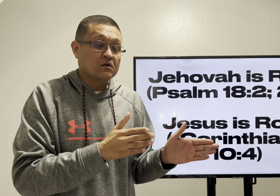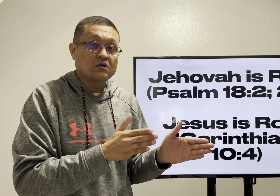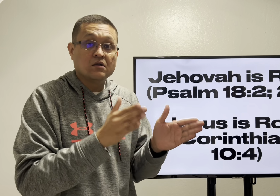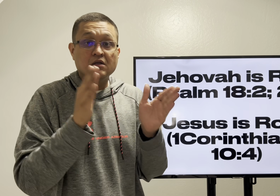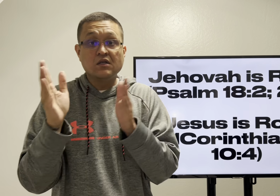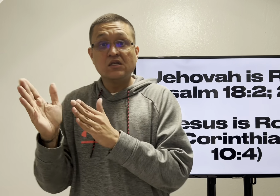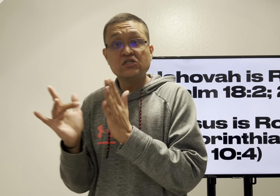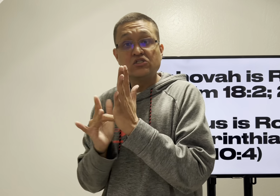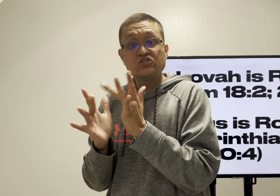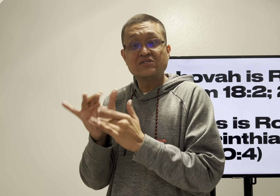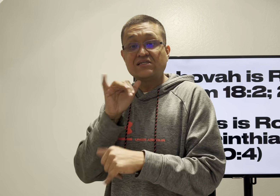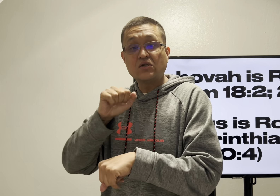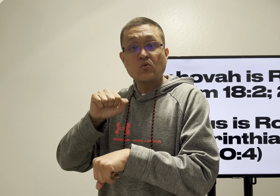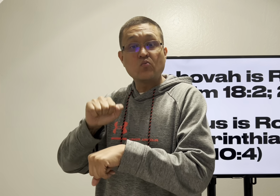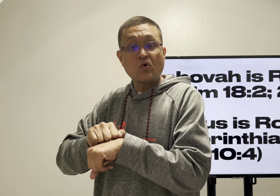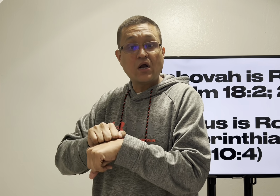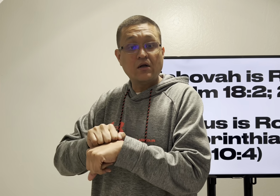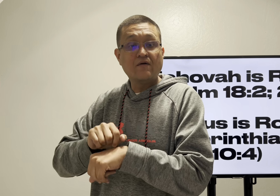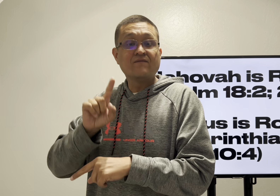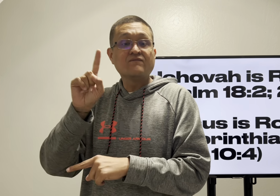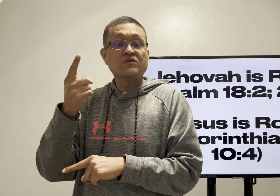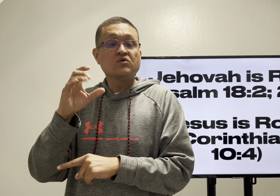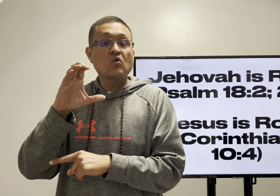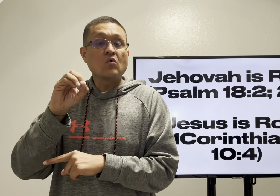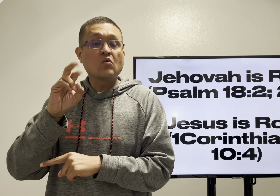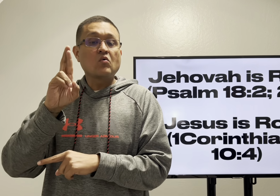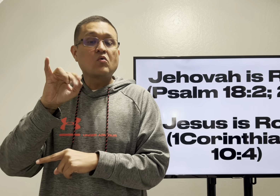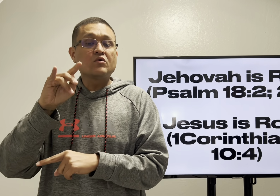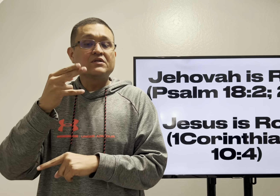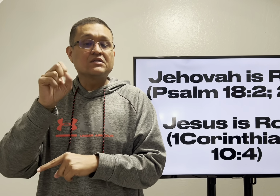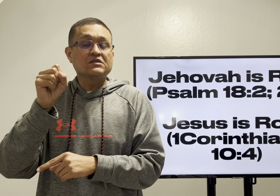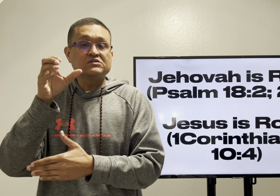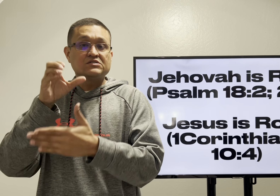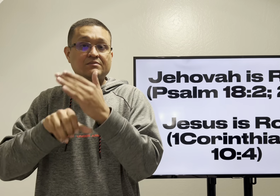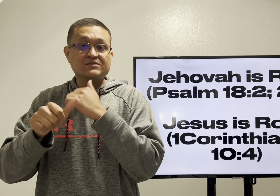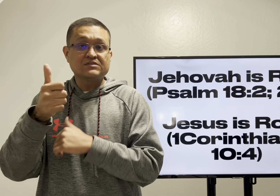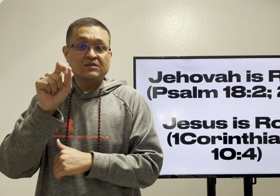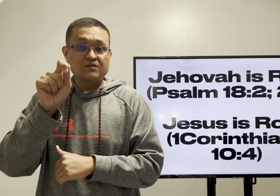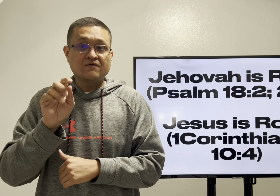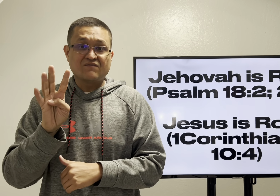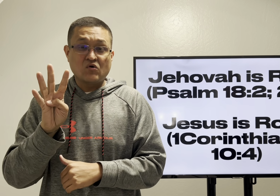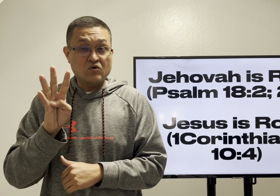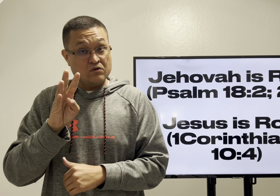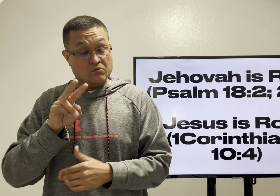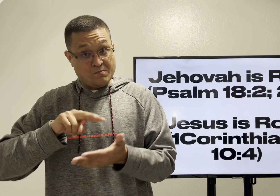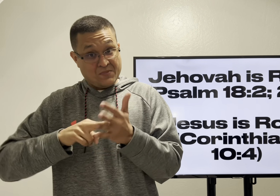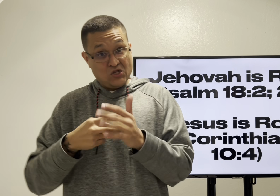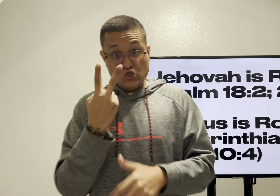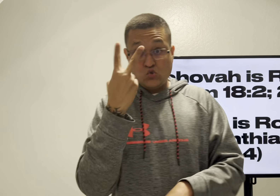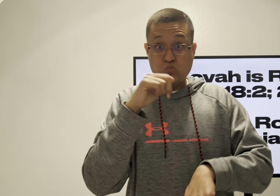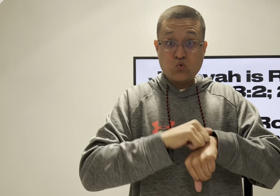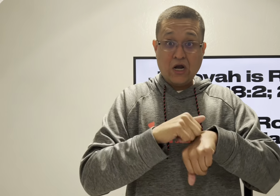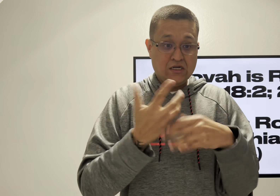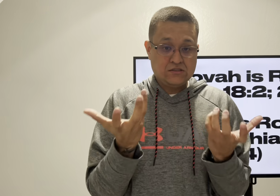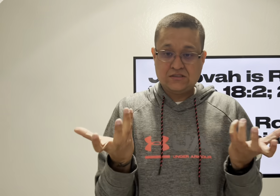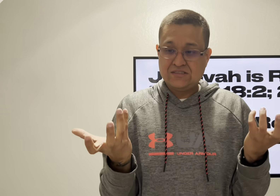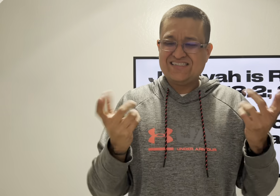1. And then we have Jesus is rock in 1 Corinthians chapter 10, verse 4. Meaning there's two